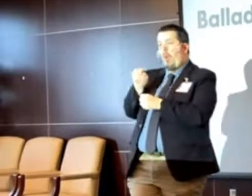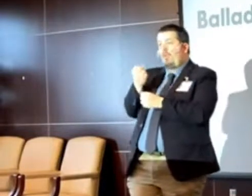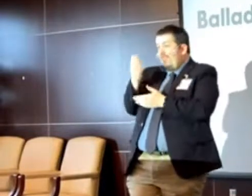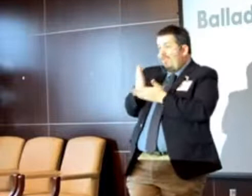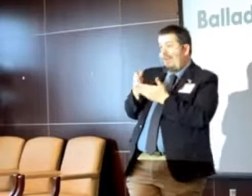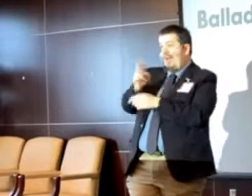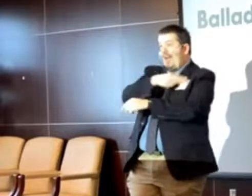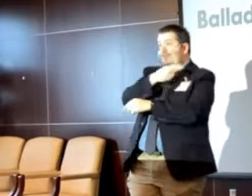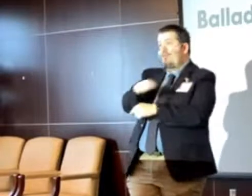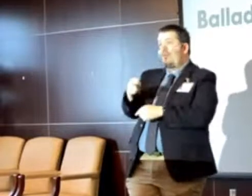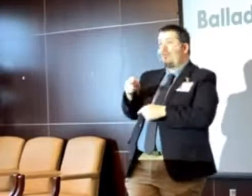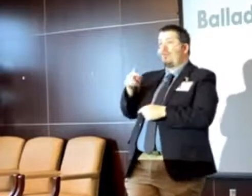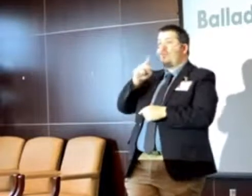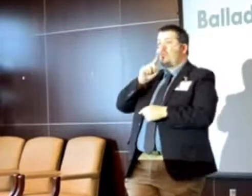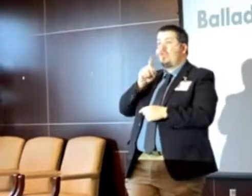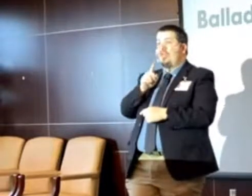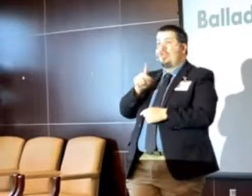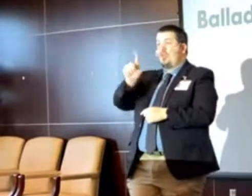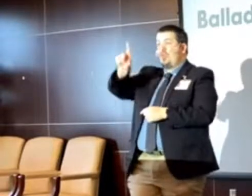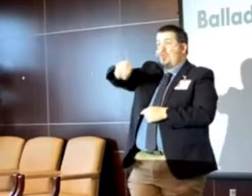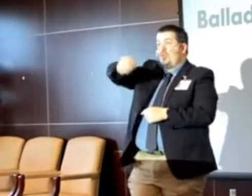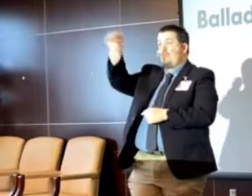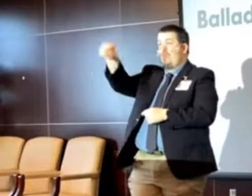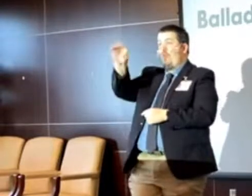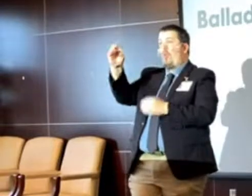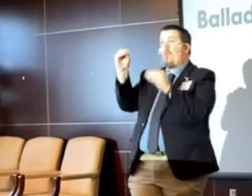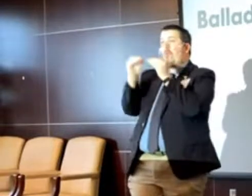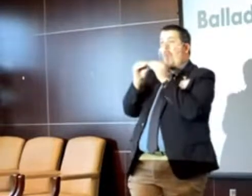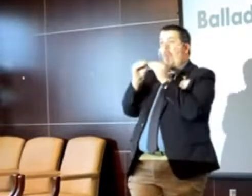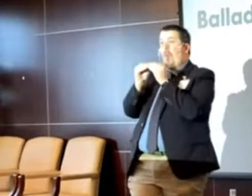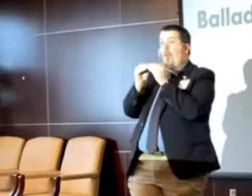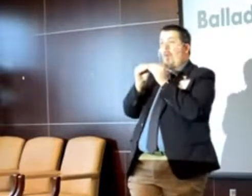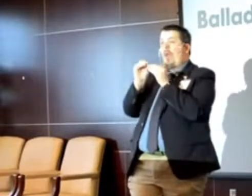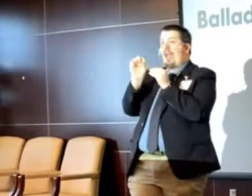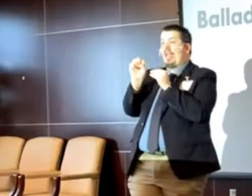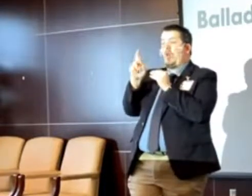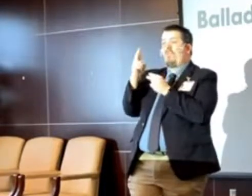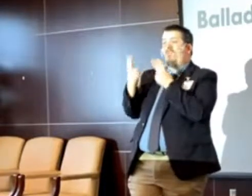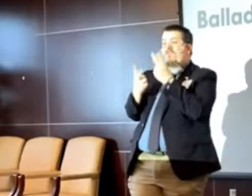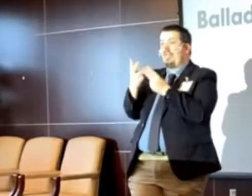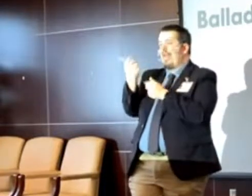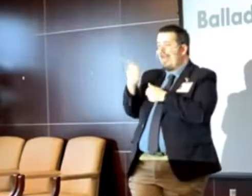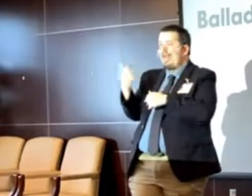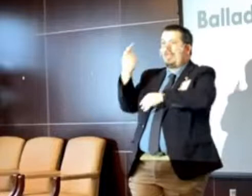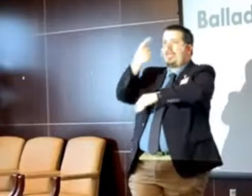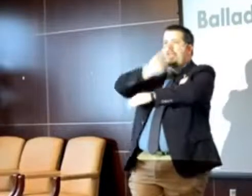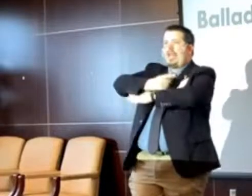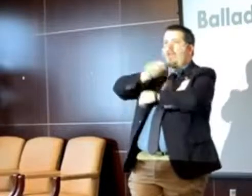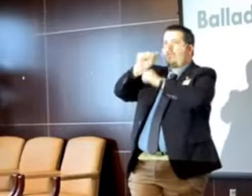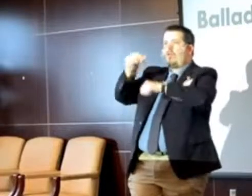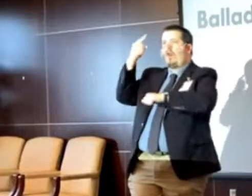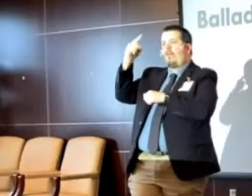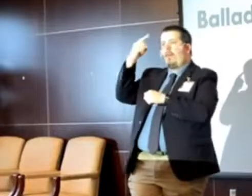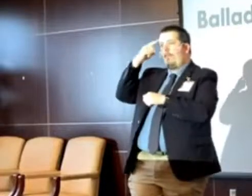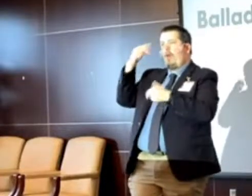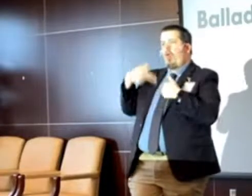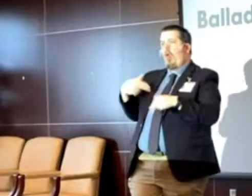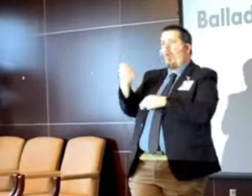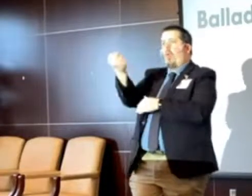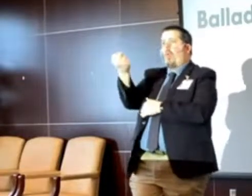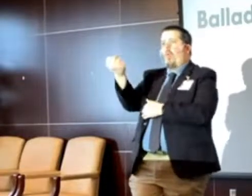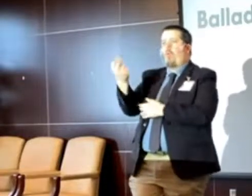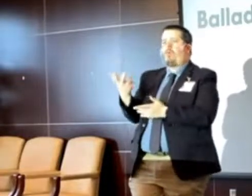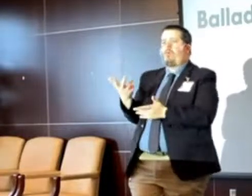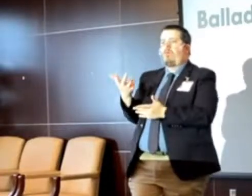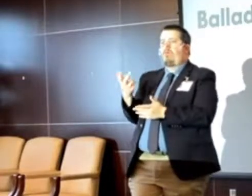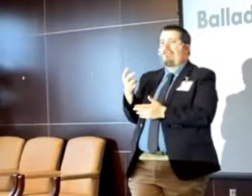some of our hospitals, 20% or more of our ER visits on any given day could be mental health holds.